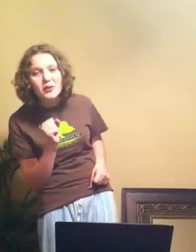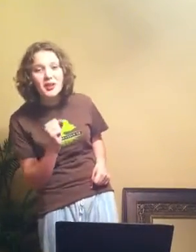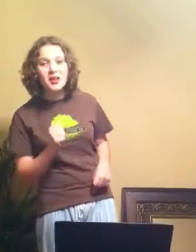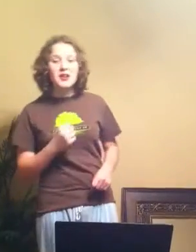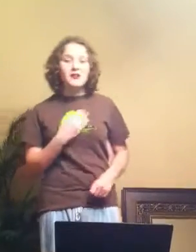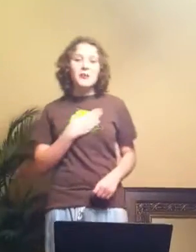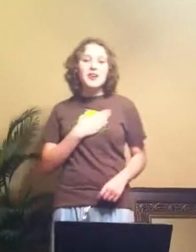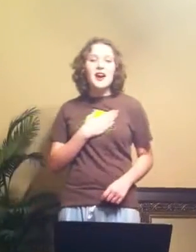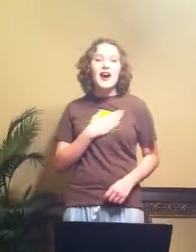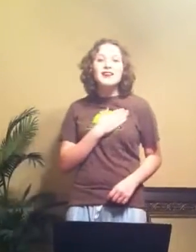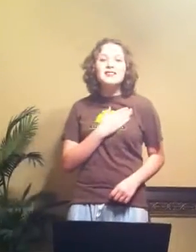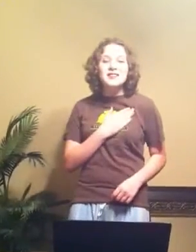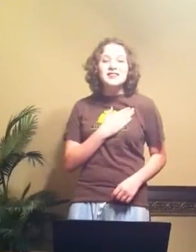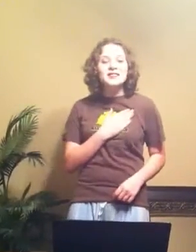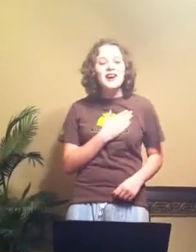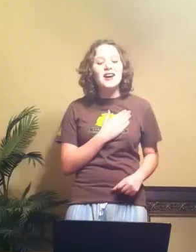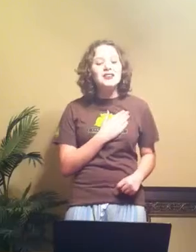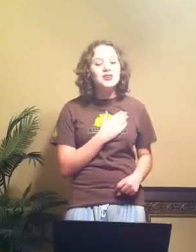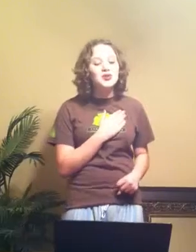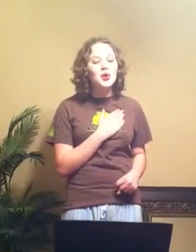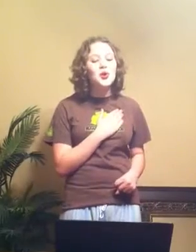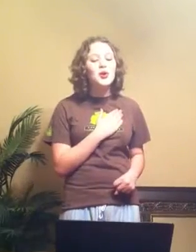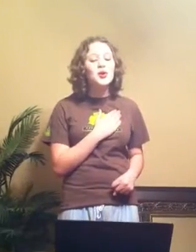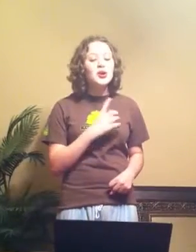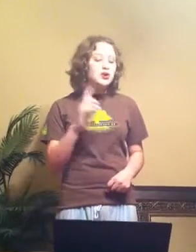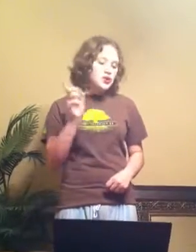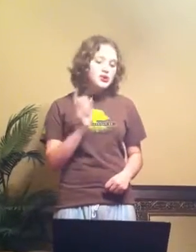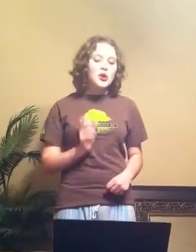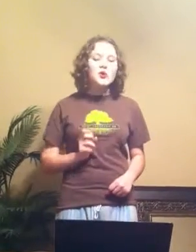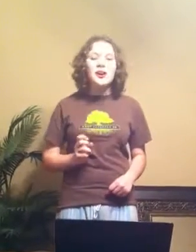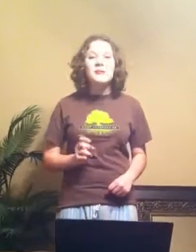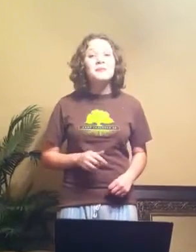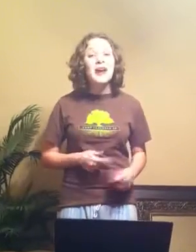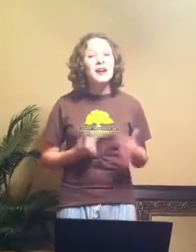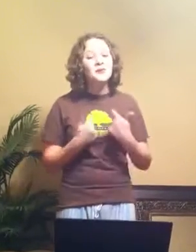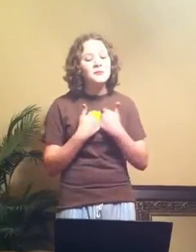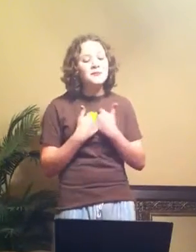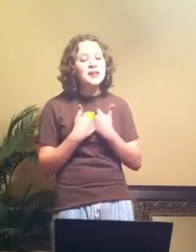cold from the ice inside your soul, so don't come back for me.